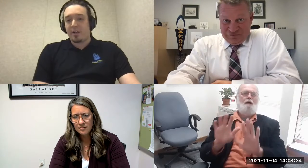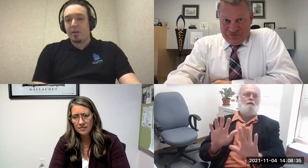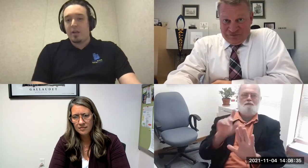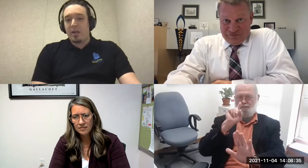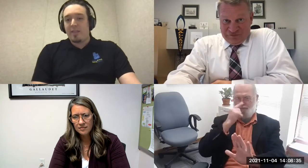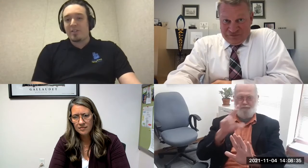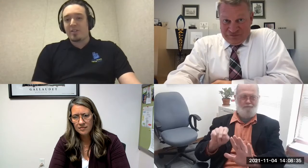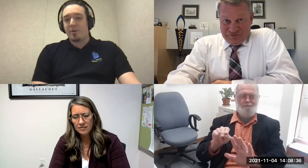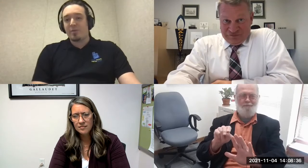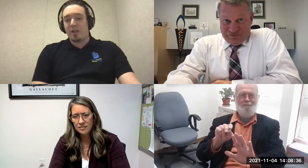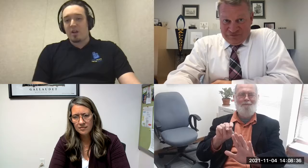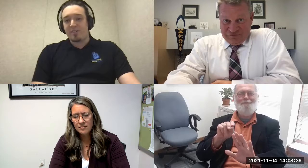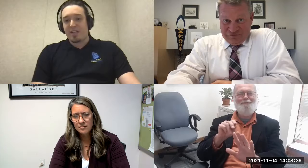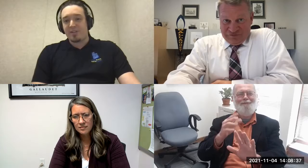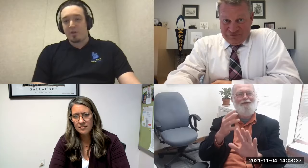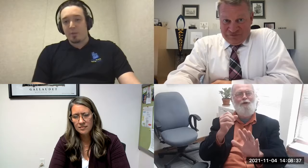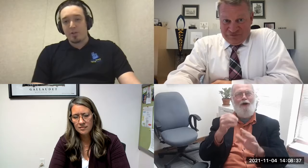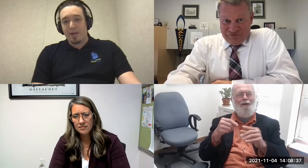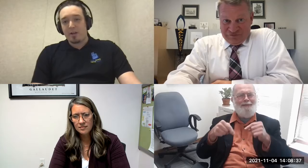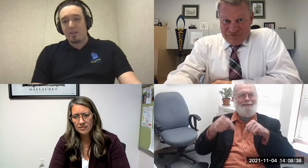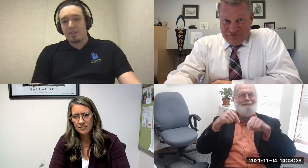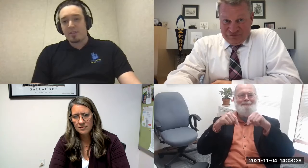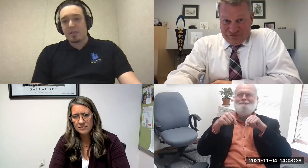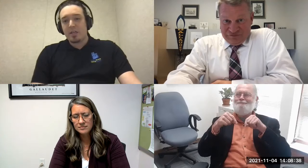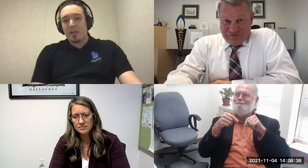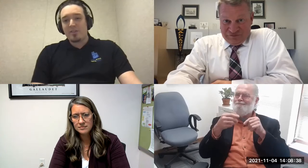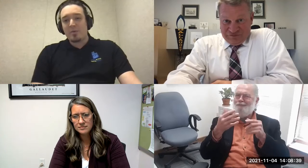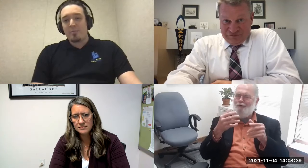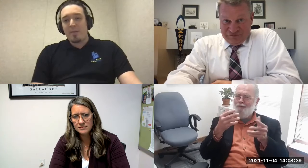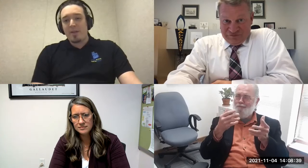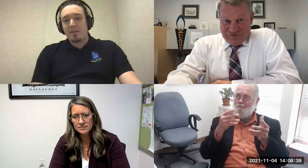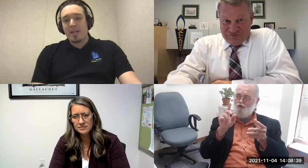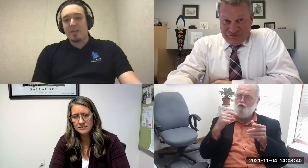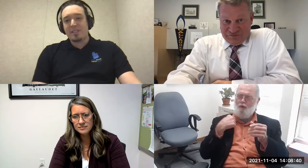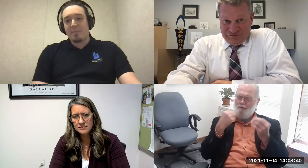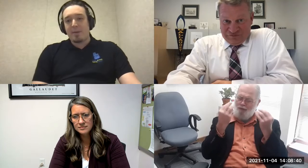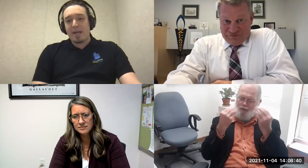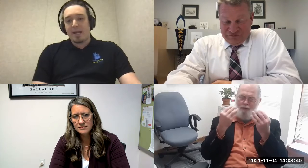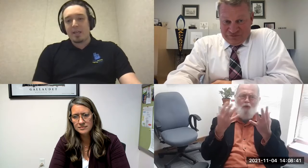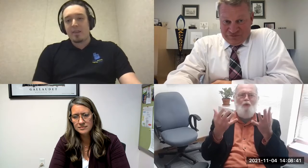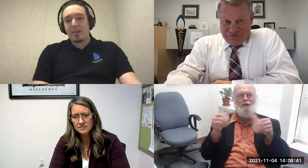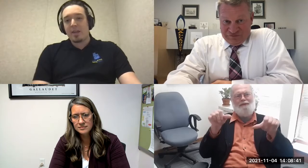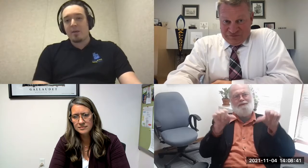down. And that's the reason why a lot of states have really pushed back on this. And so maybe taking a step back and thinking